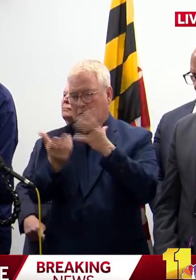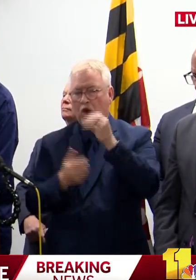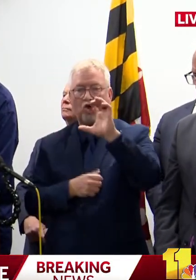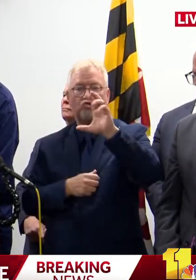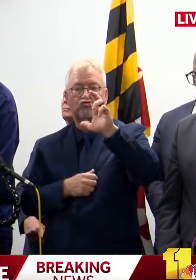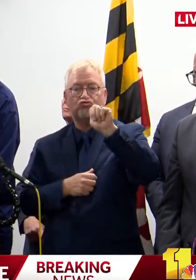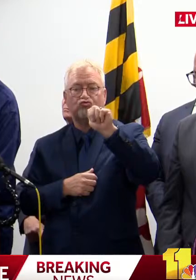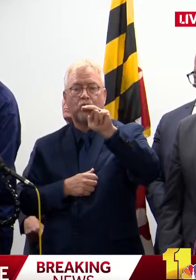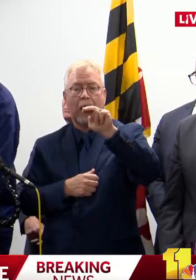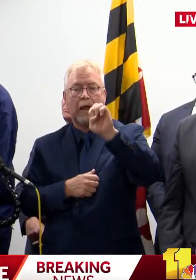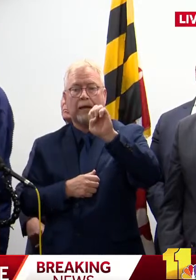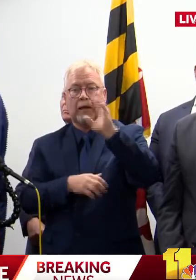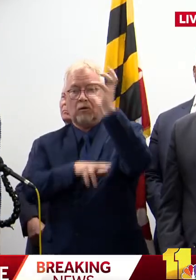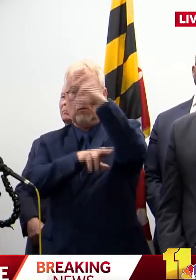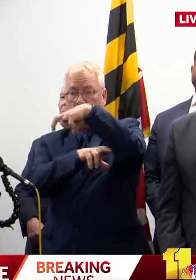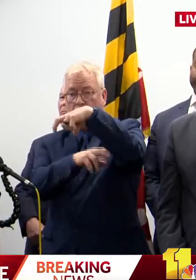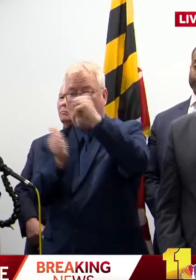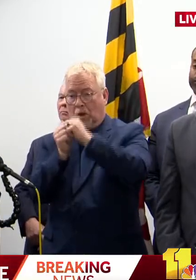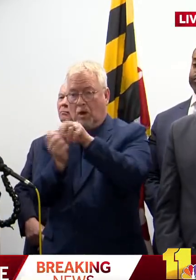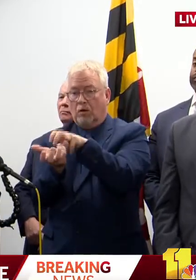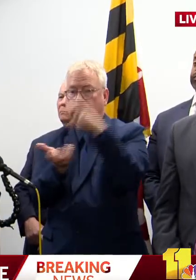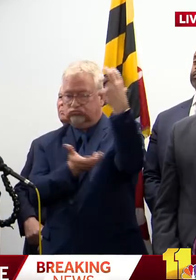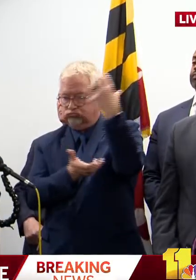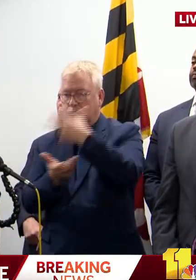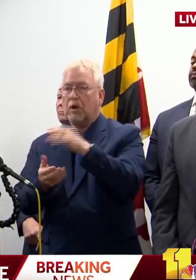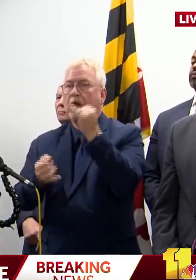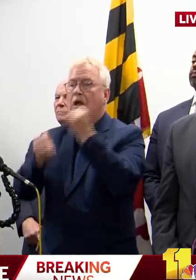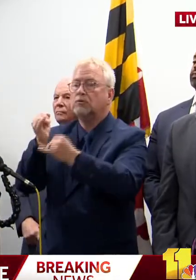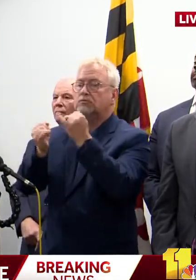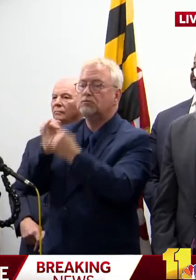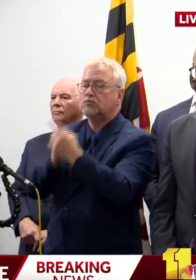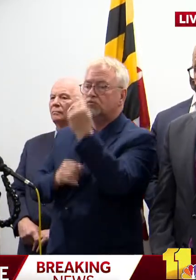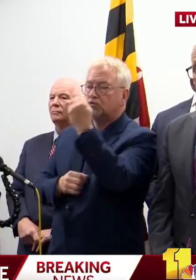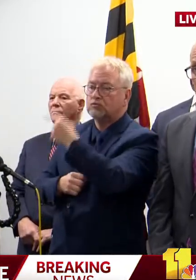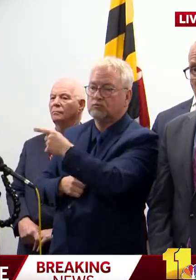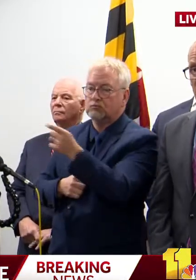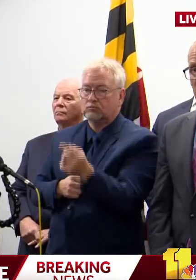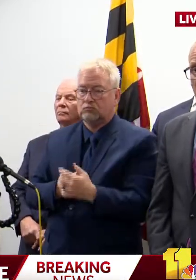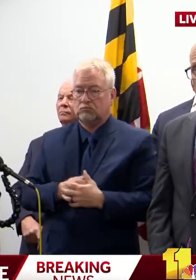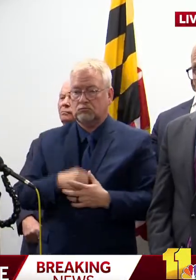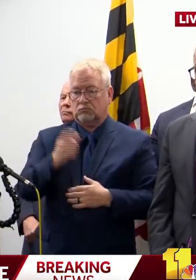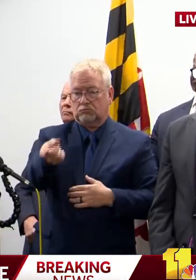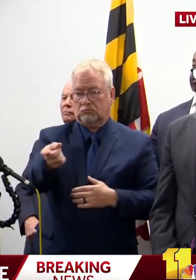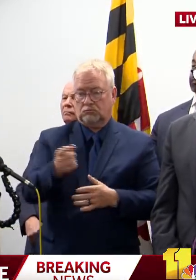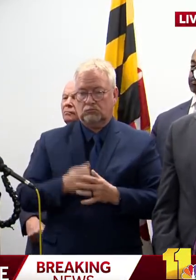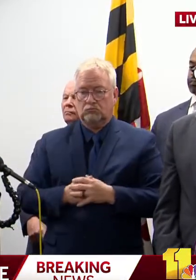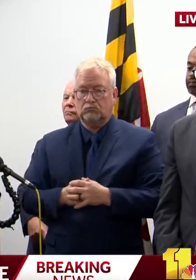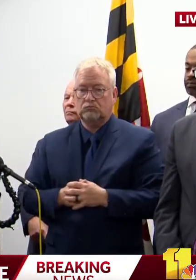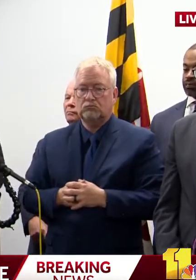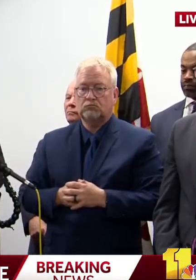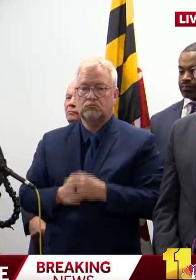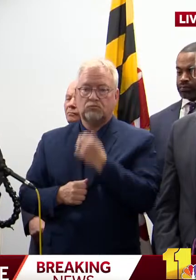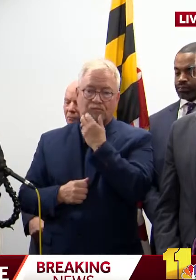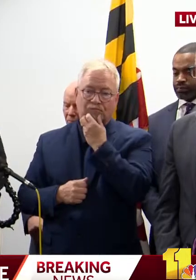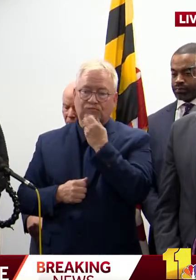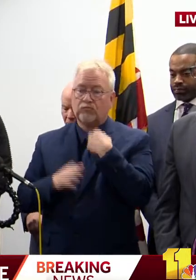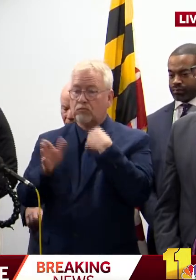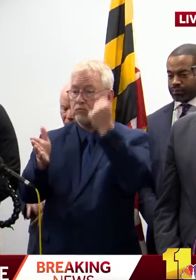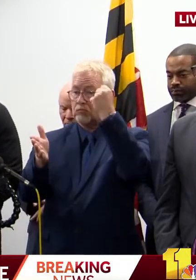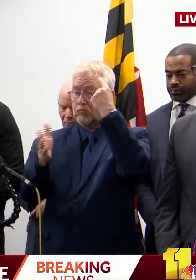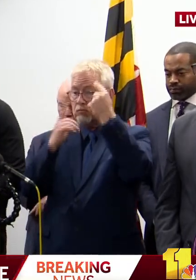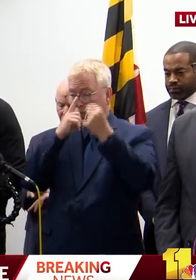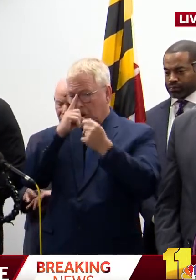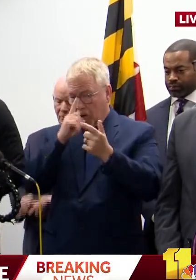as we speak now, sir. We're going to take one final question. Anyone have a question? Yeah, I have a question. We understand, at least